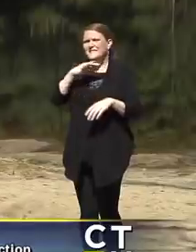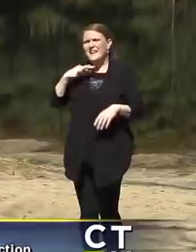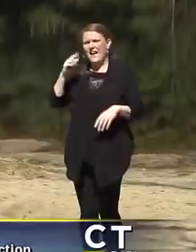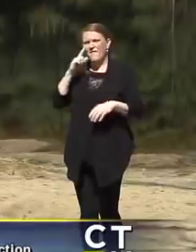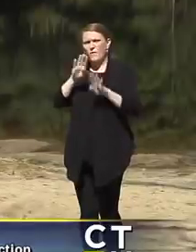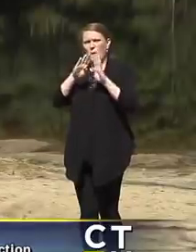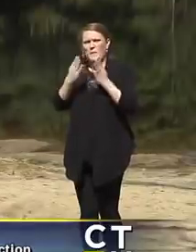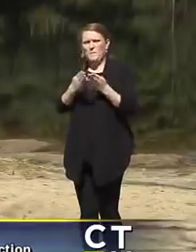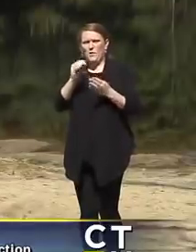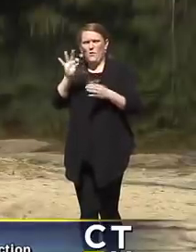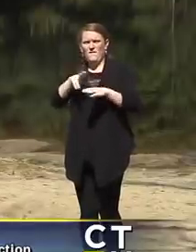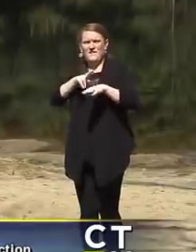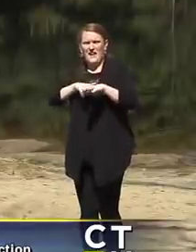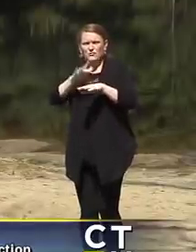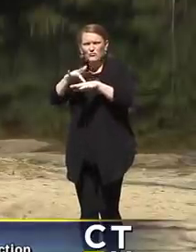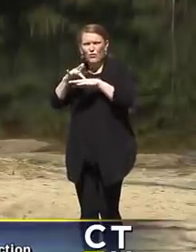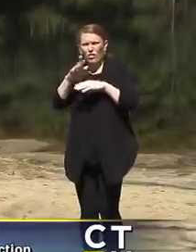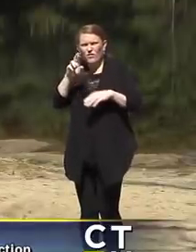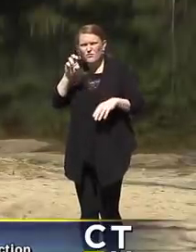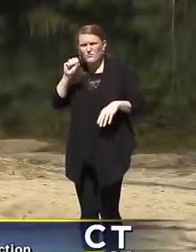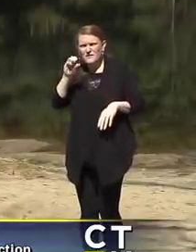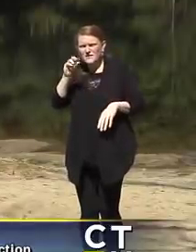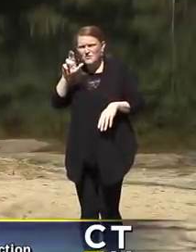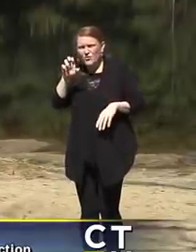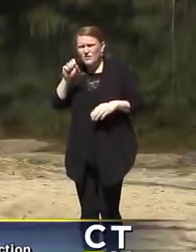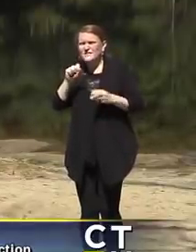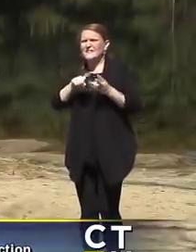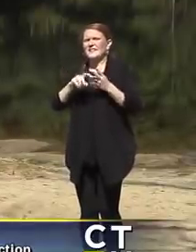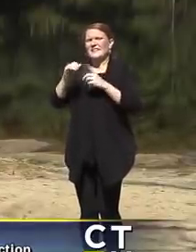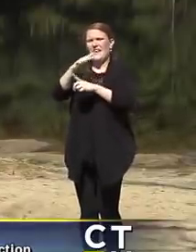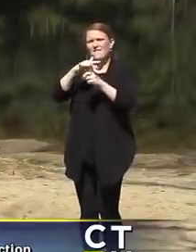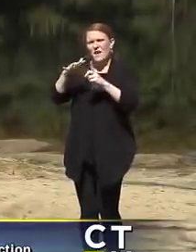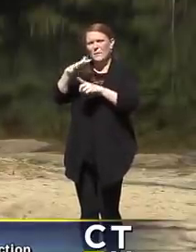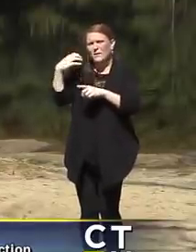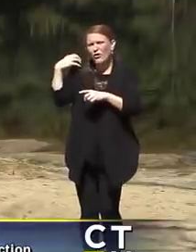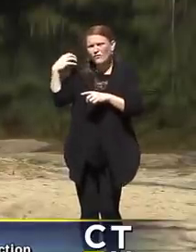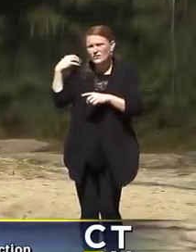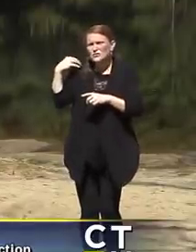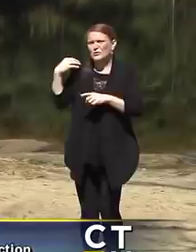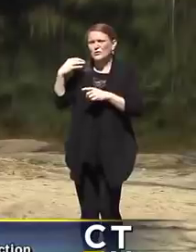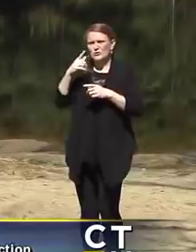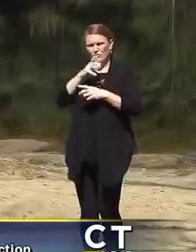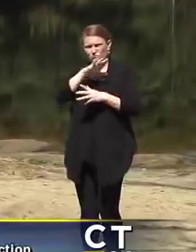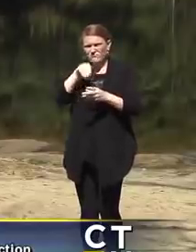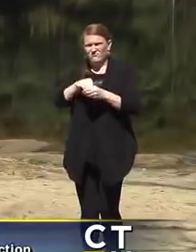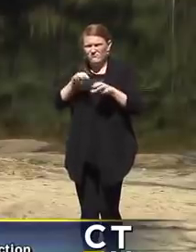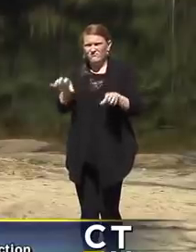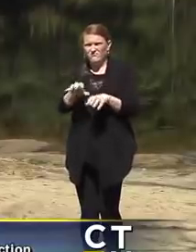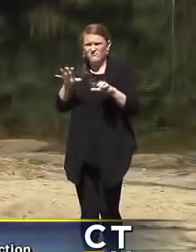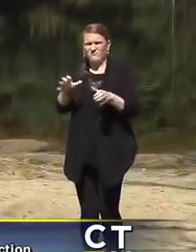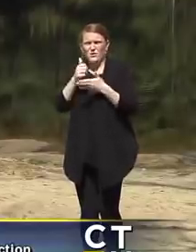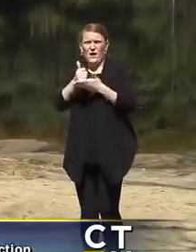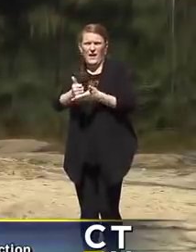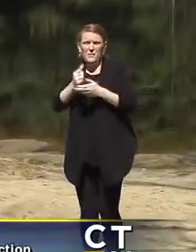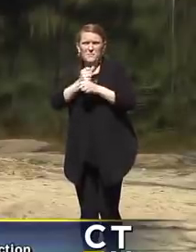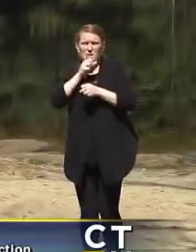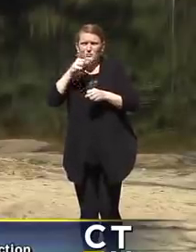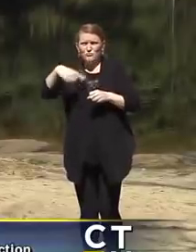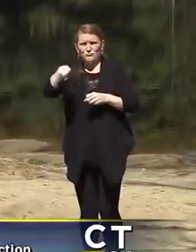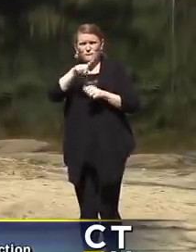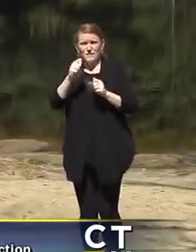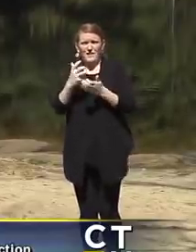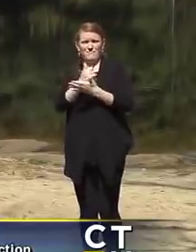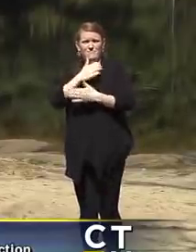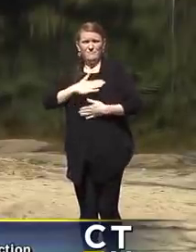Resources, our environmental conservation officers who have helped to make that possible. We've been doing things a little